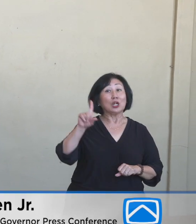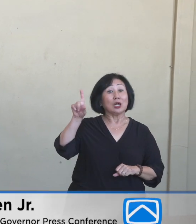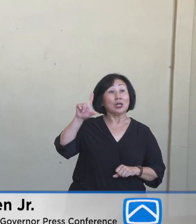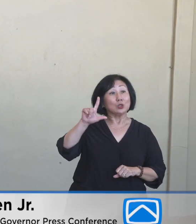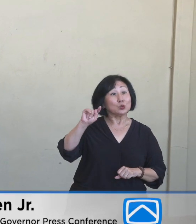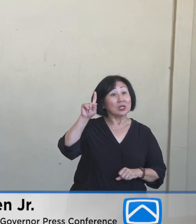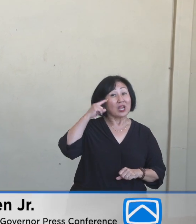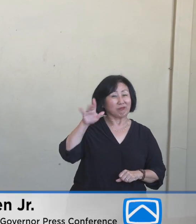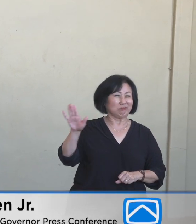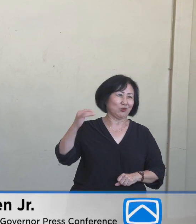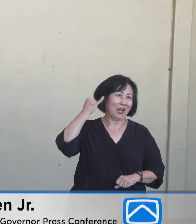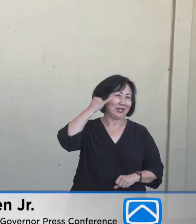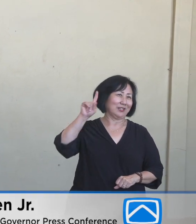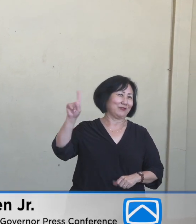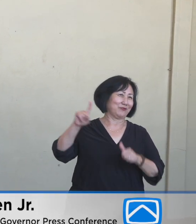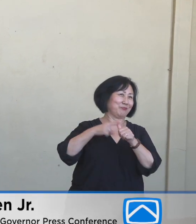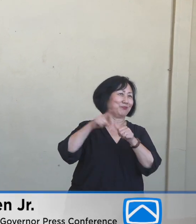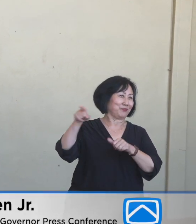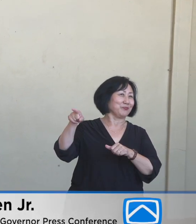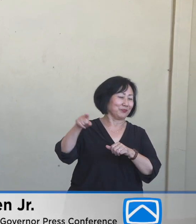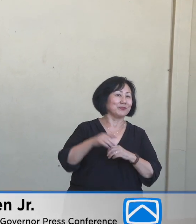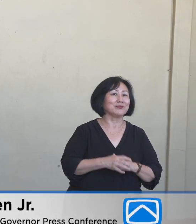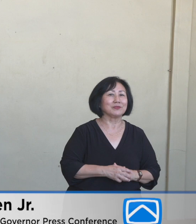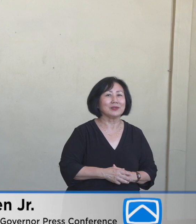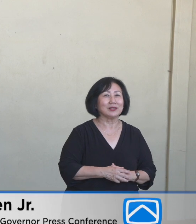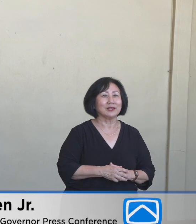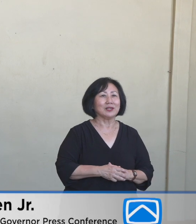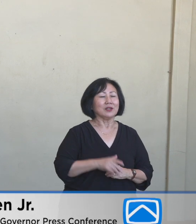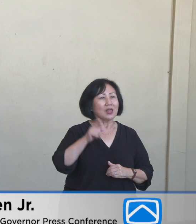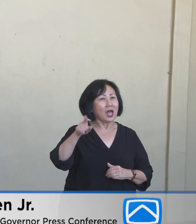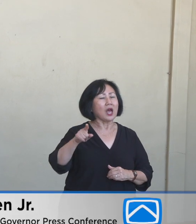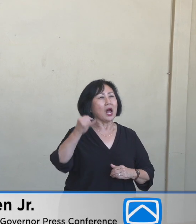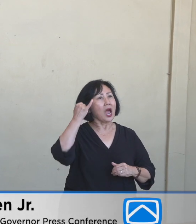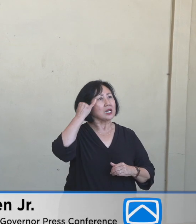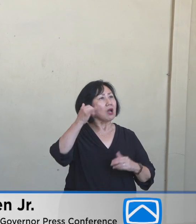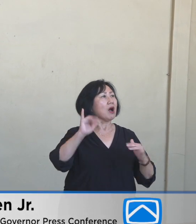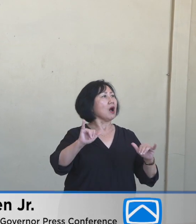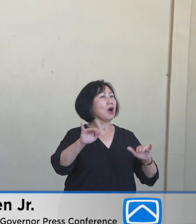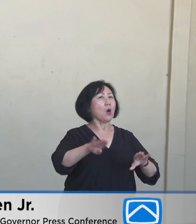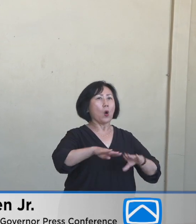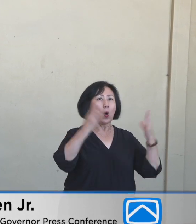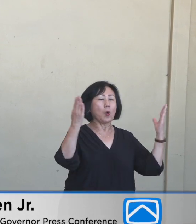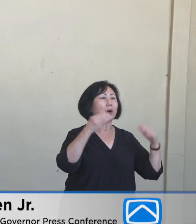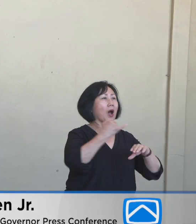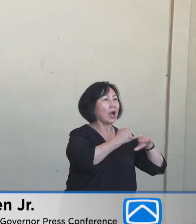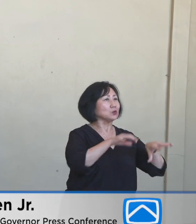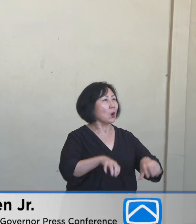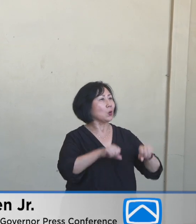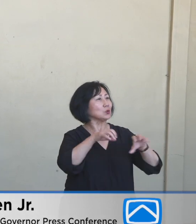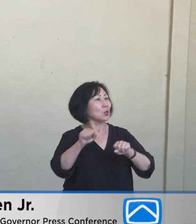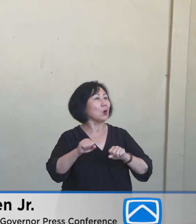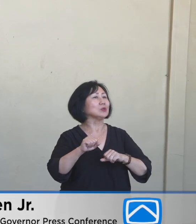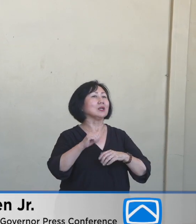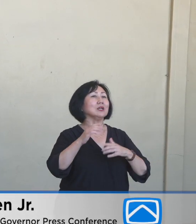of this was to begin with, has opened that venue and allowed that to happen. So we're